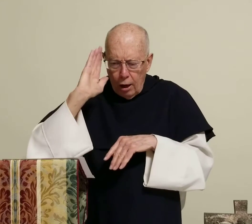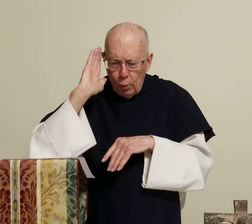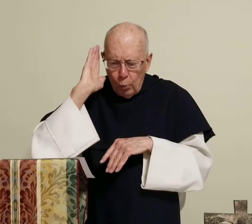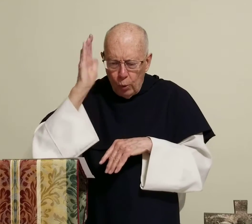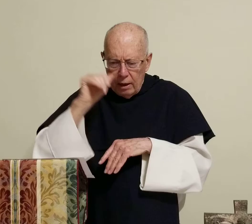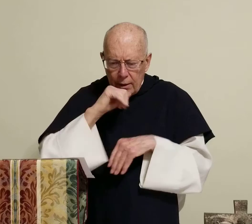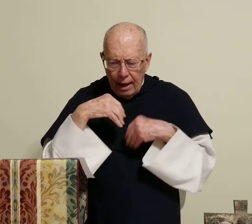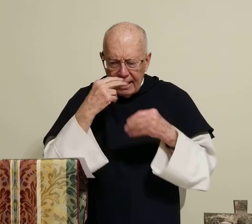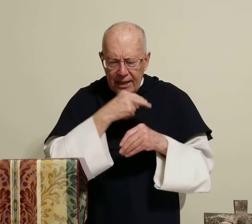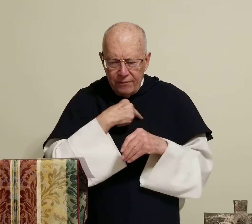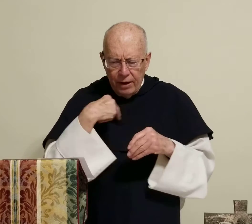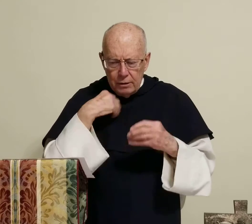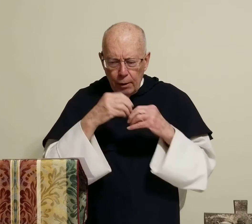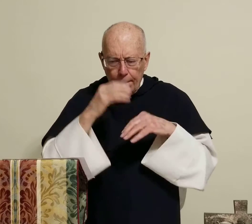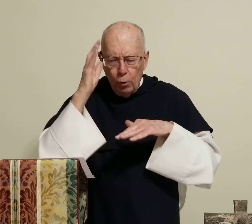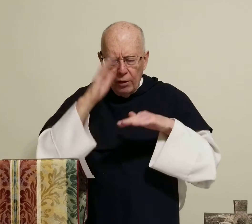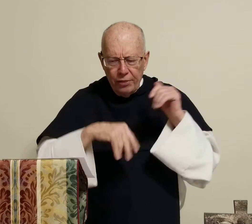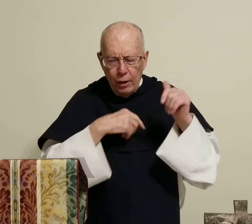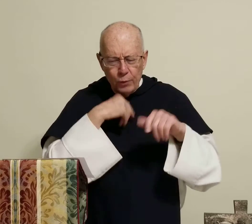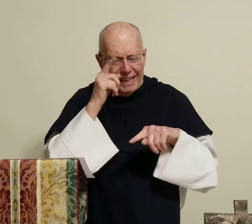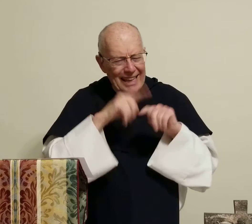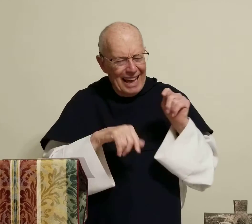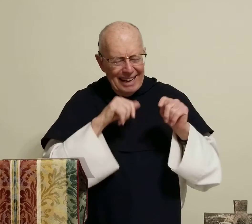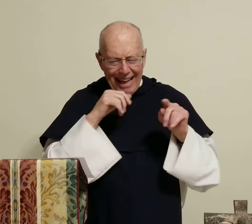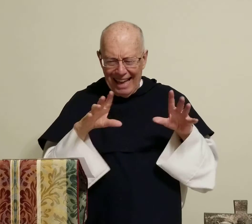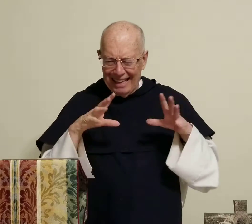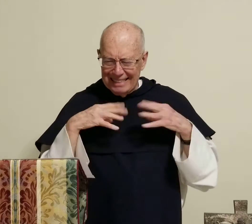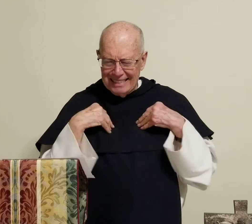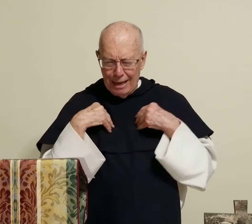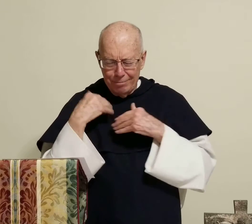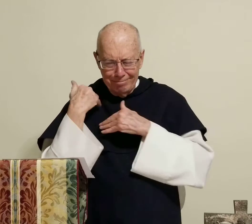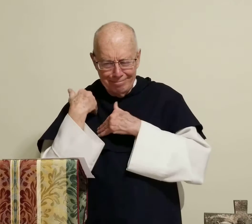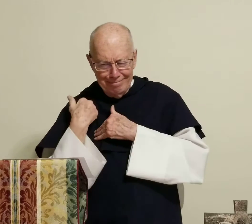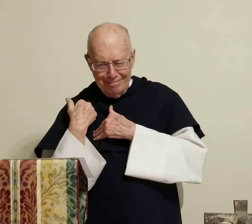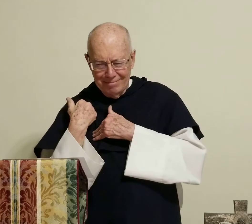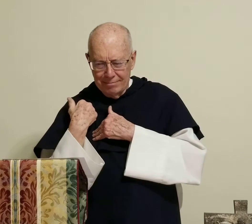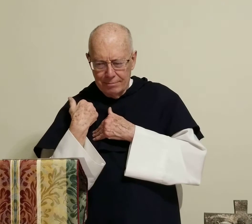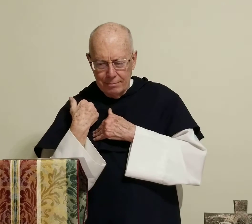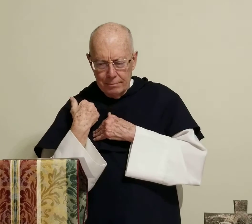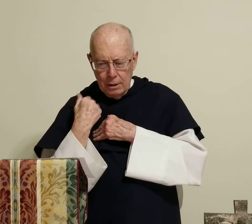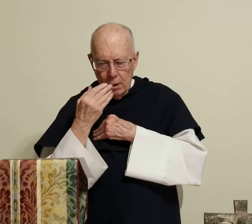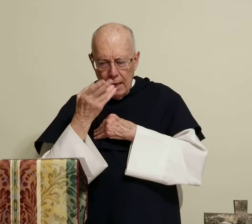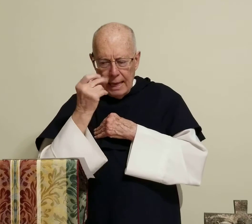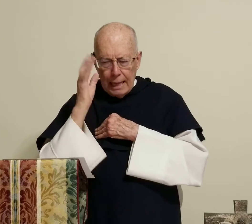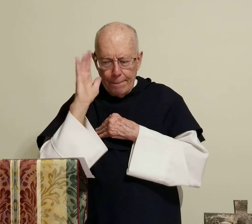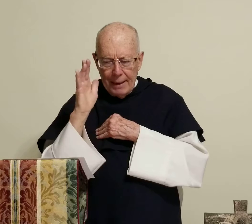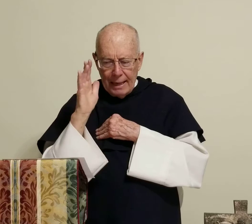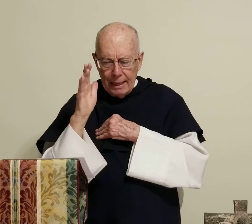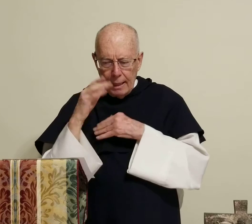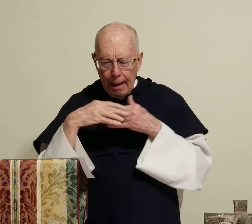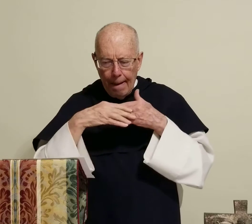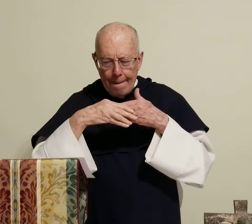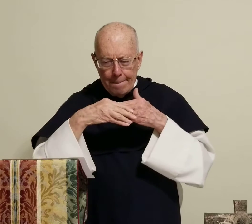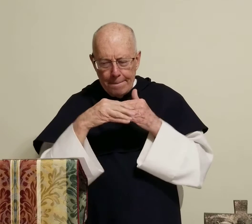God will not give us more than we cannot accept. He may